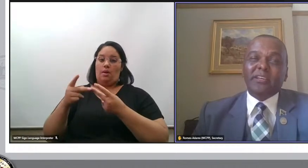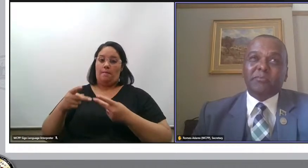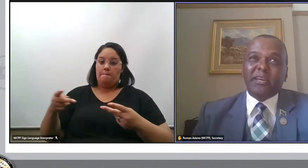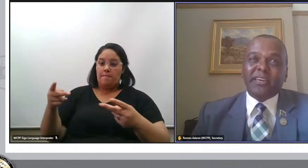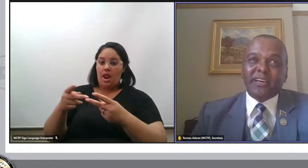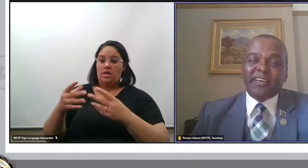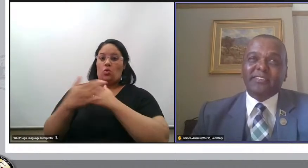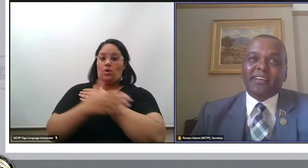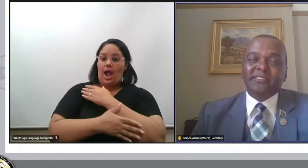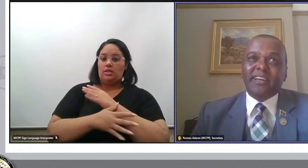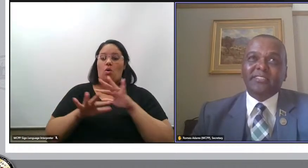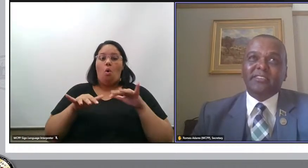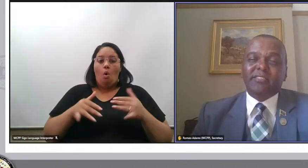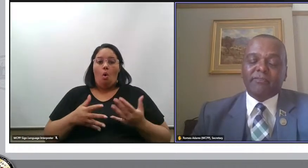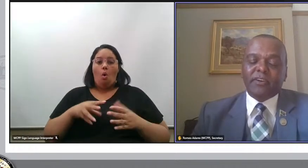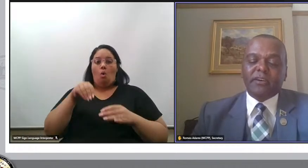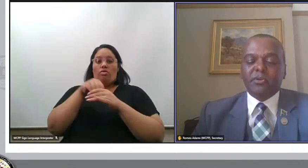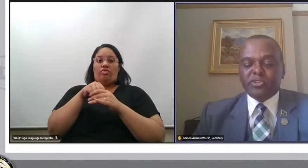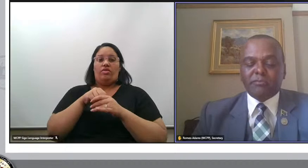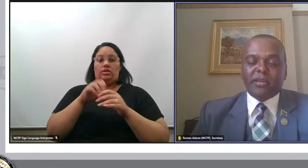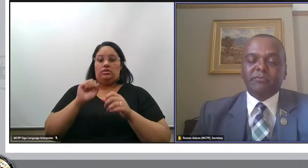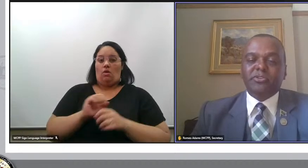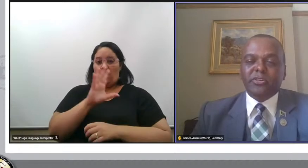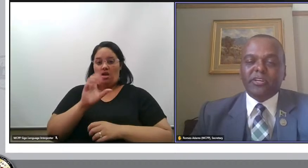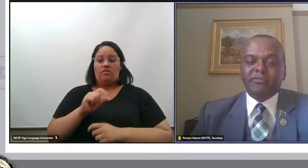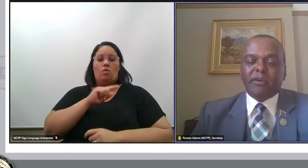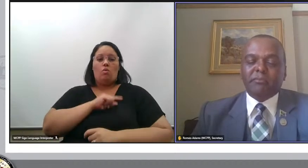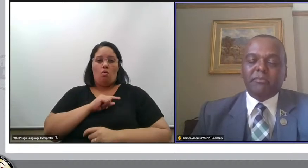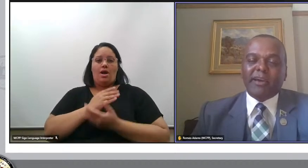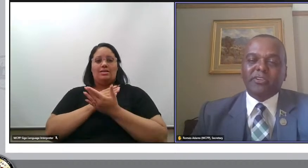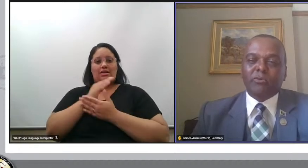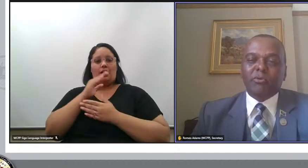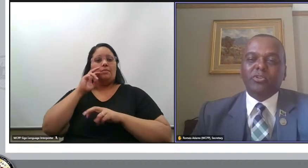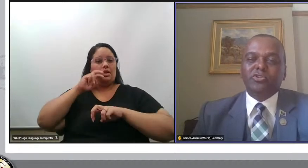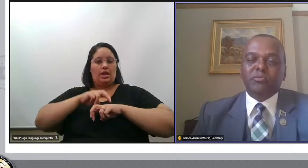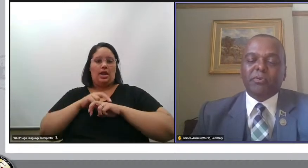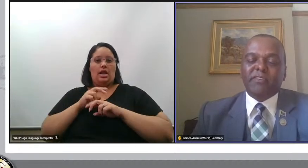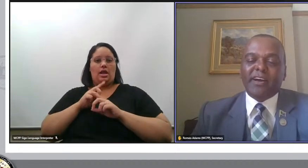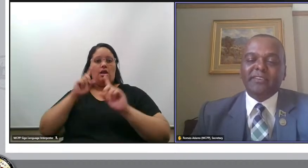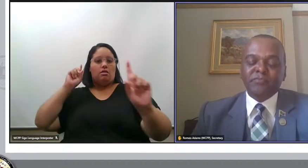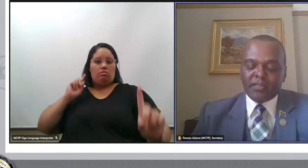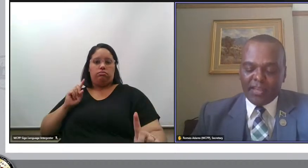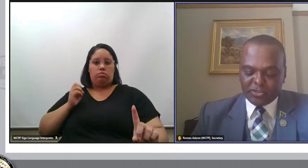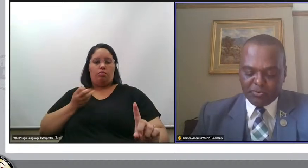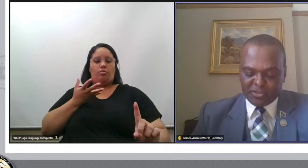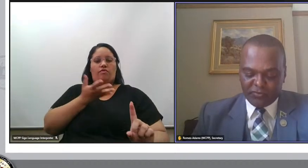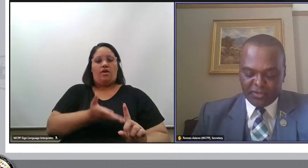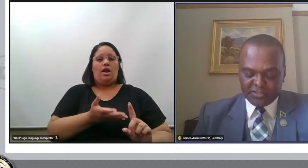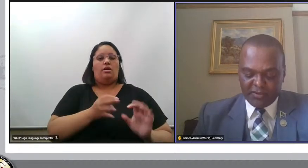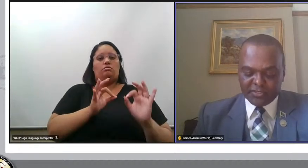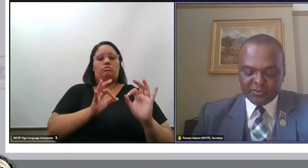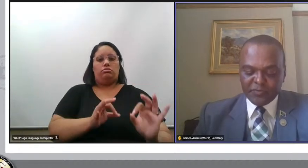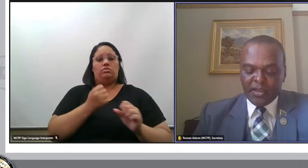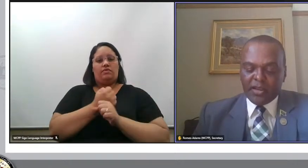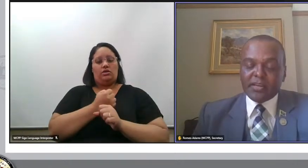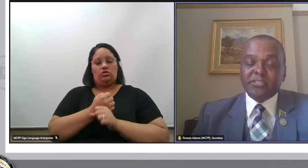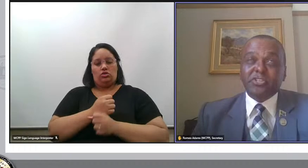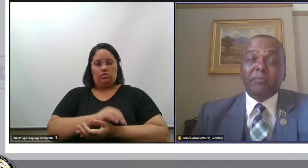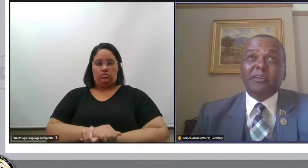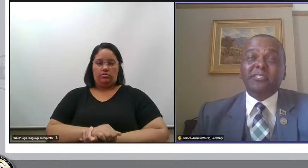in the host branch's country, or whether it be here in country in South Africa, because sometimes you need to have somebody back at home also to provide that specific